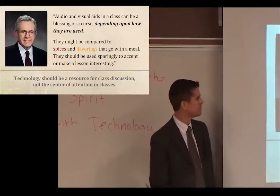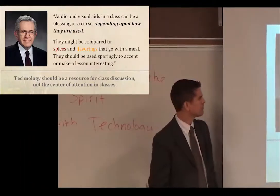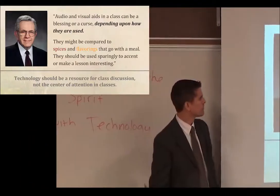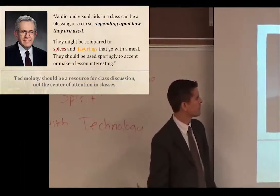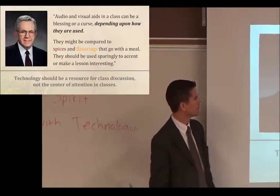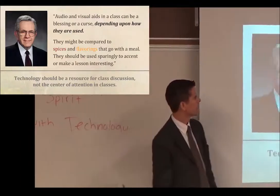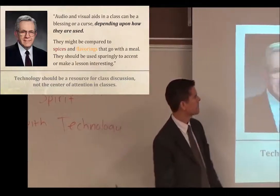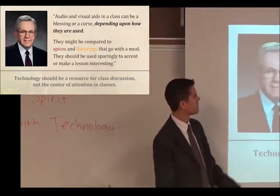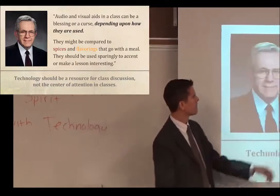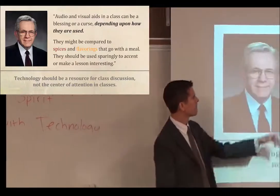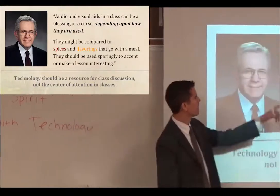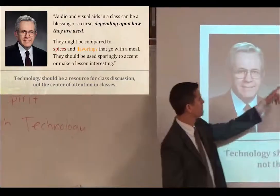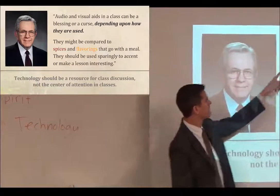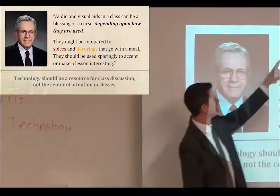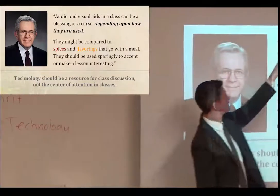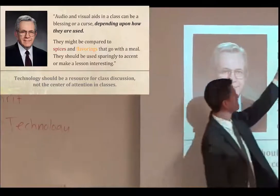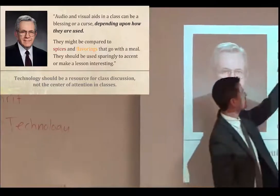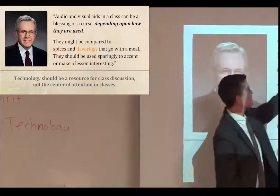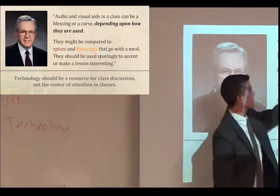and then I'll sign it.